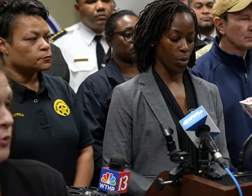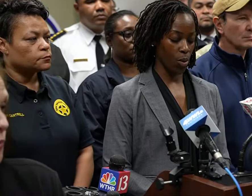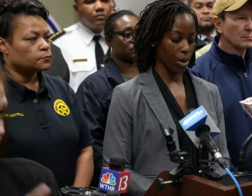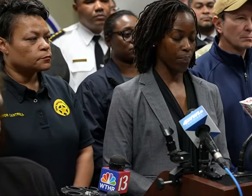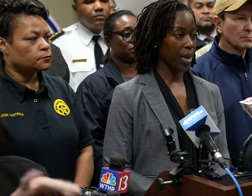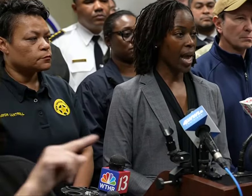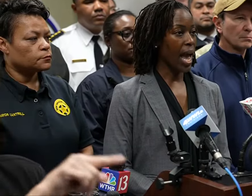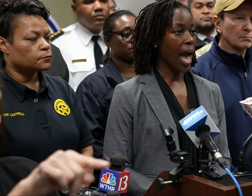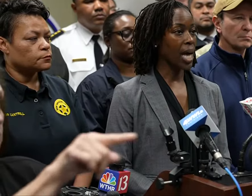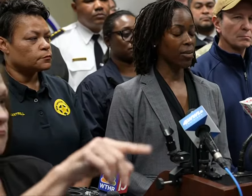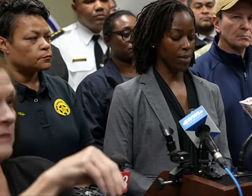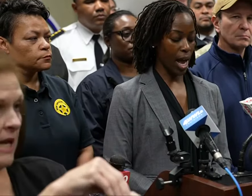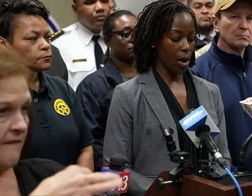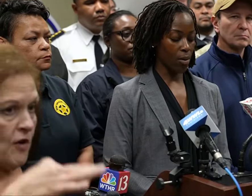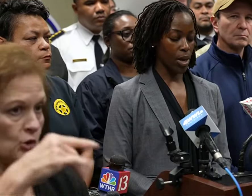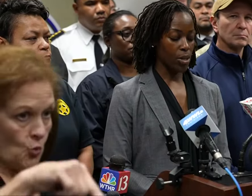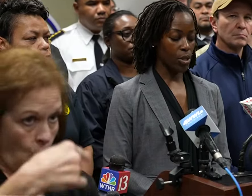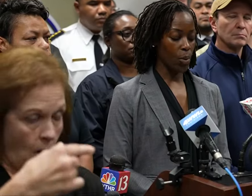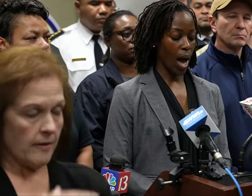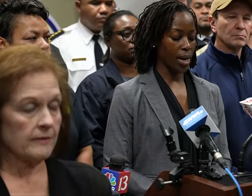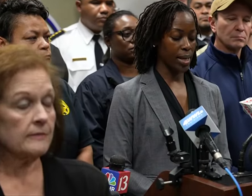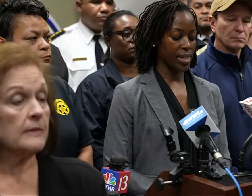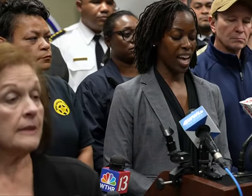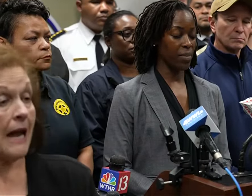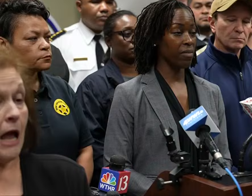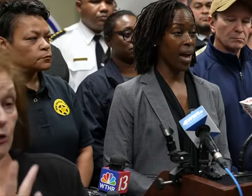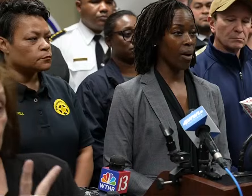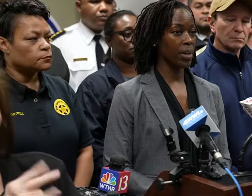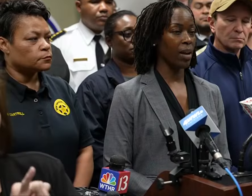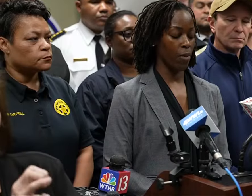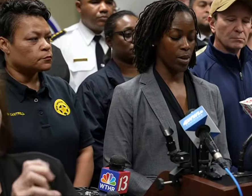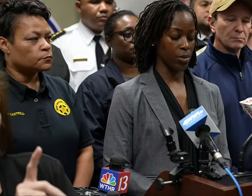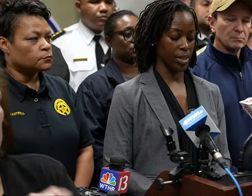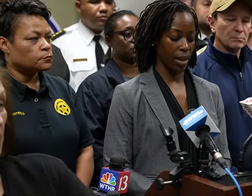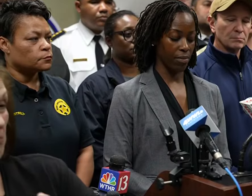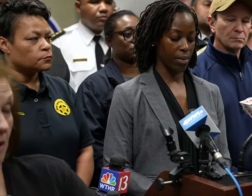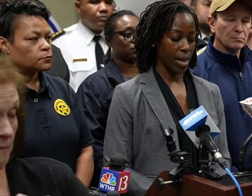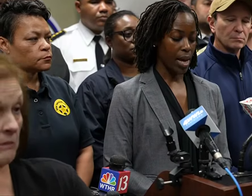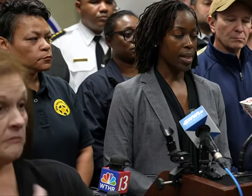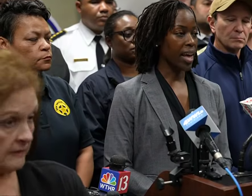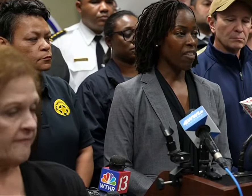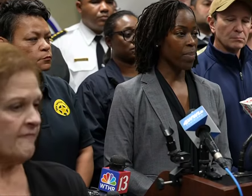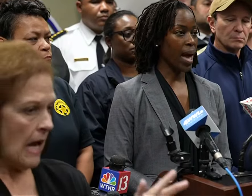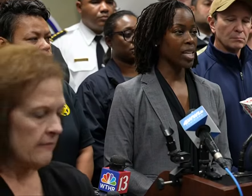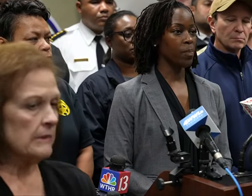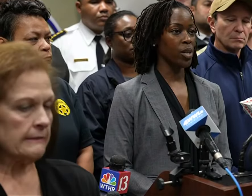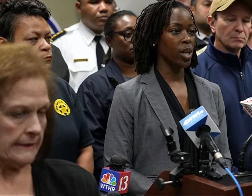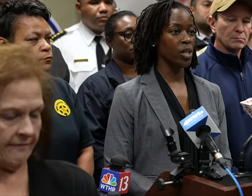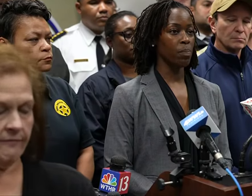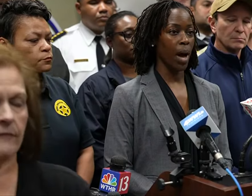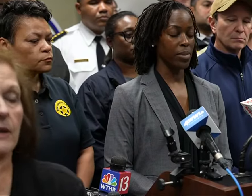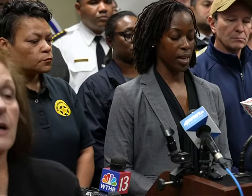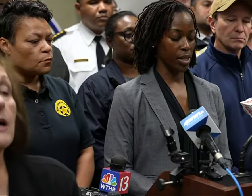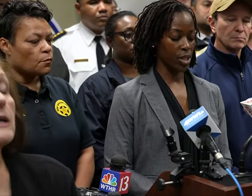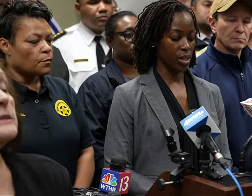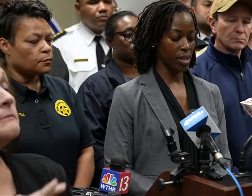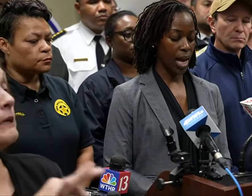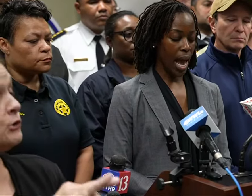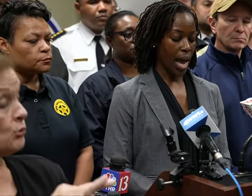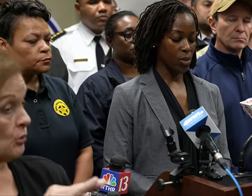the French Quarter. As of now, 2 IEDs have been found and rendered safe. The FBI's Agent Bomb